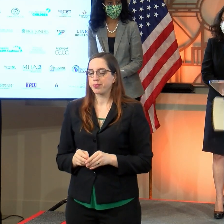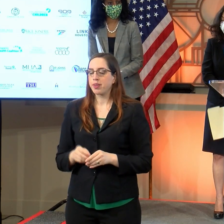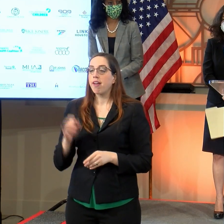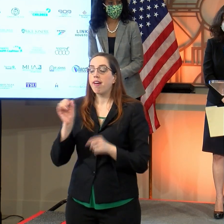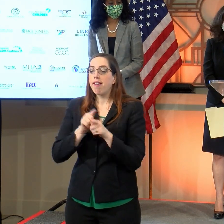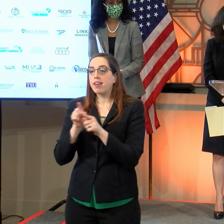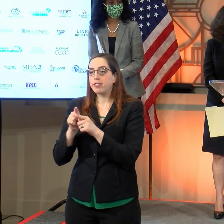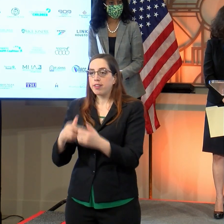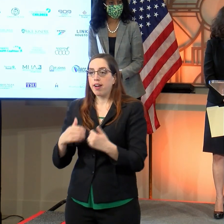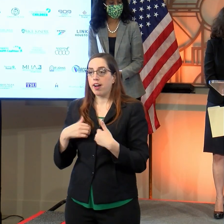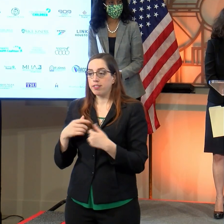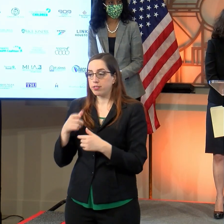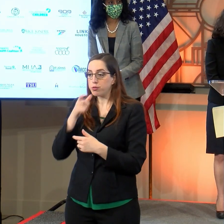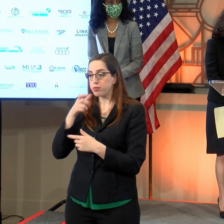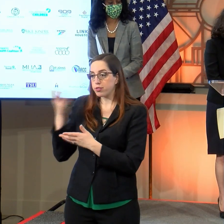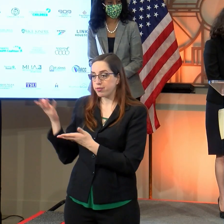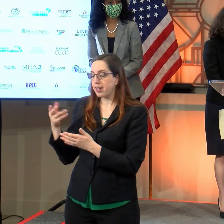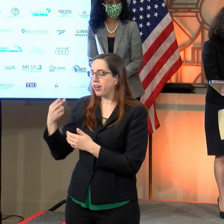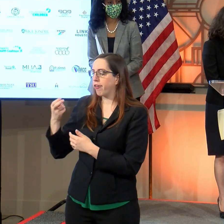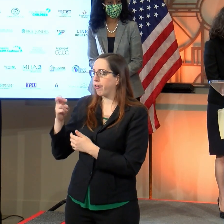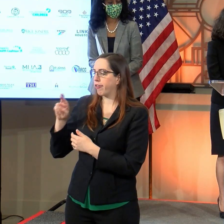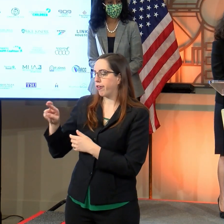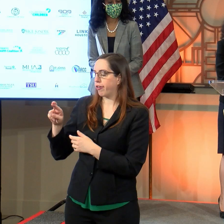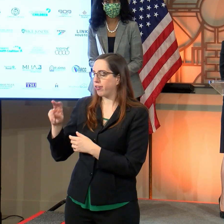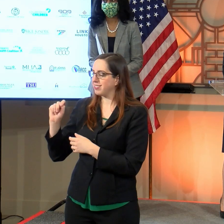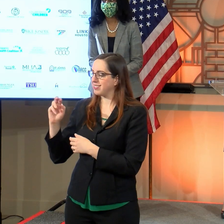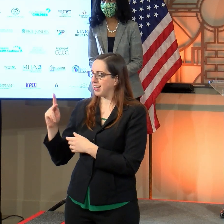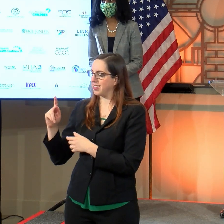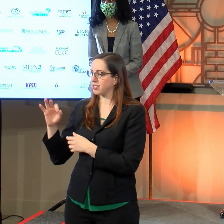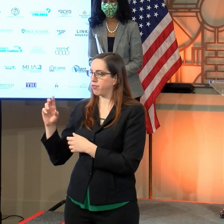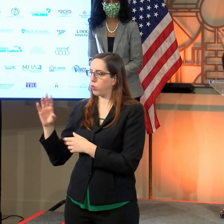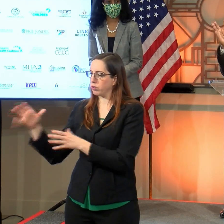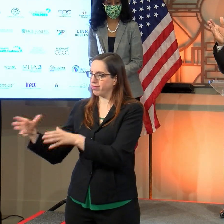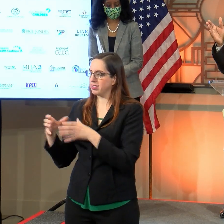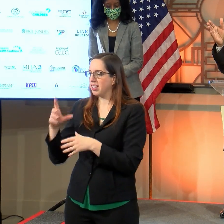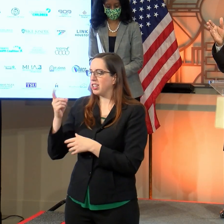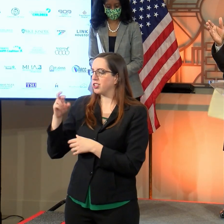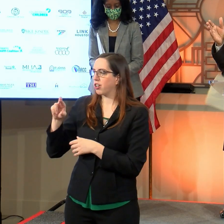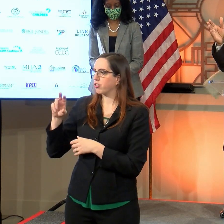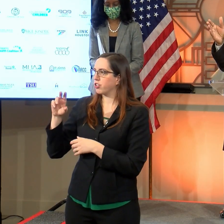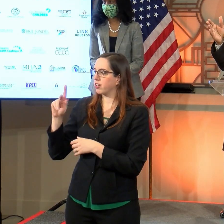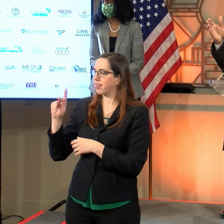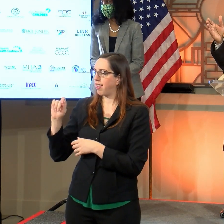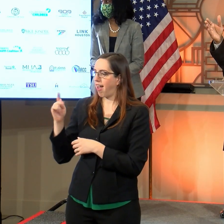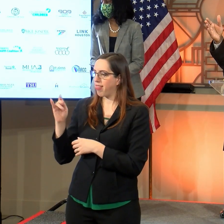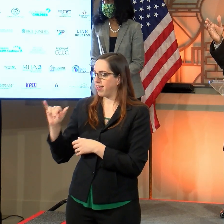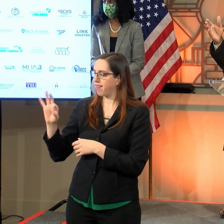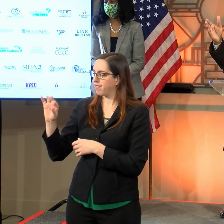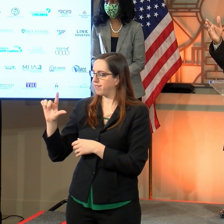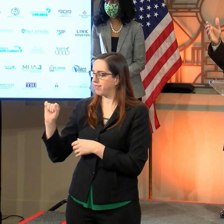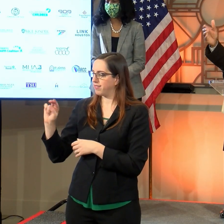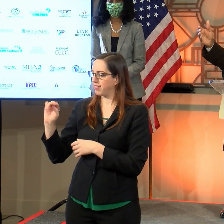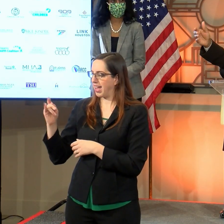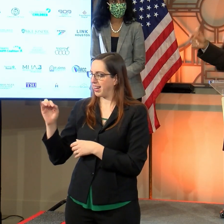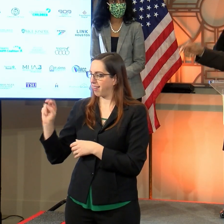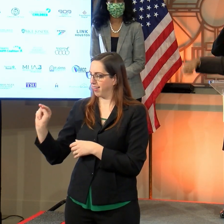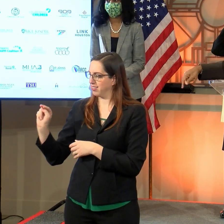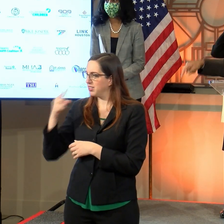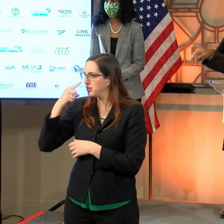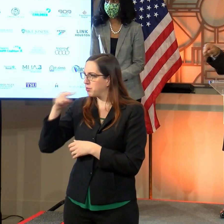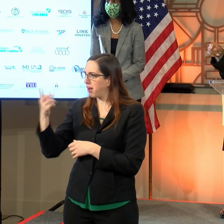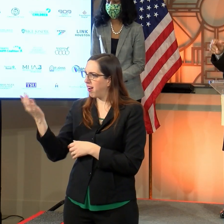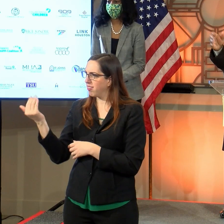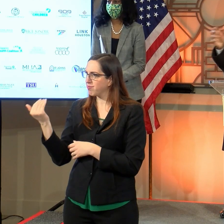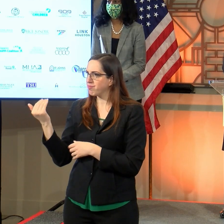And we also have with us today her task force members, Dr. Kathy Flanagan. Dr. Kathy Flanagan, if you'll just come